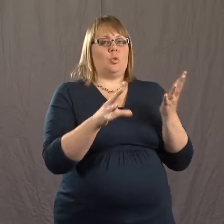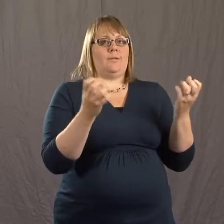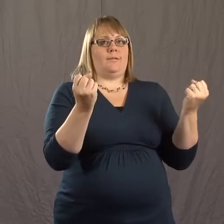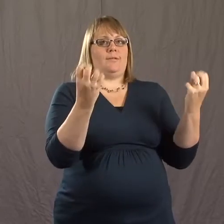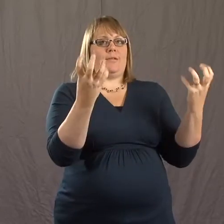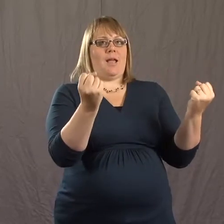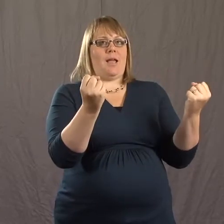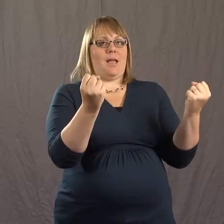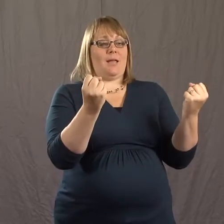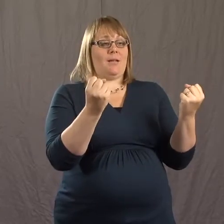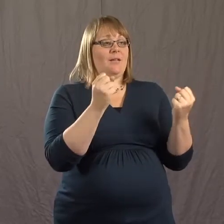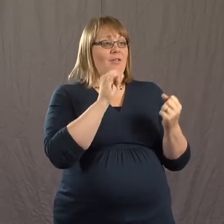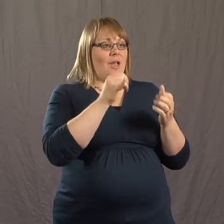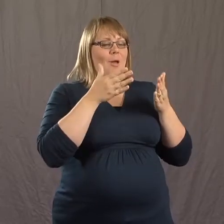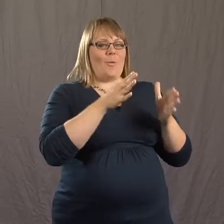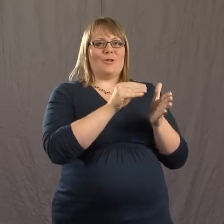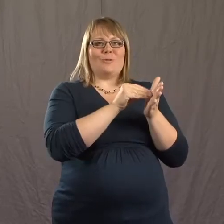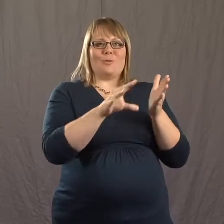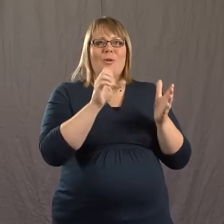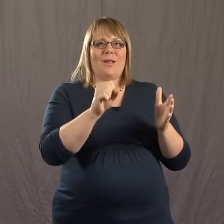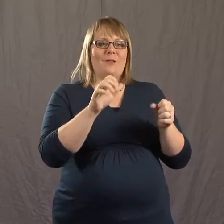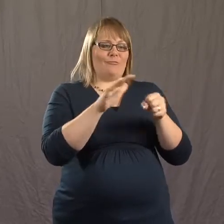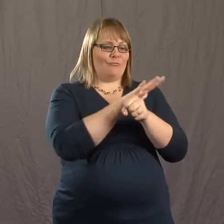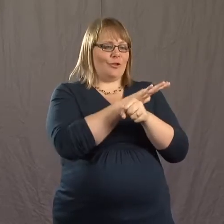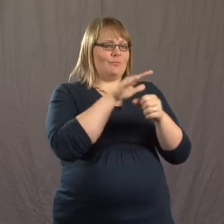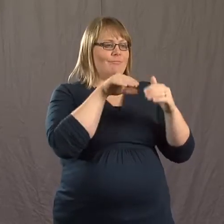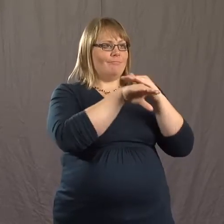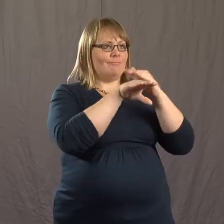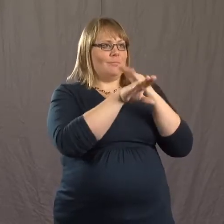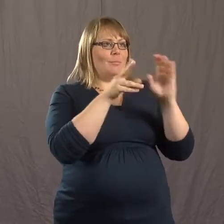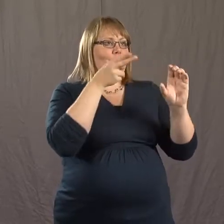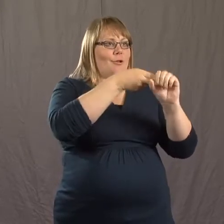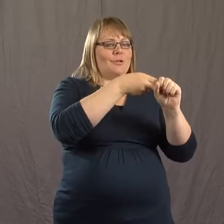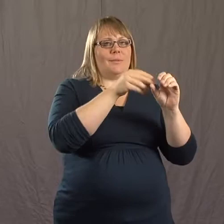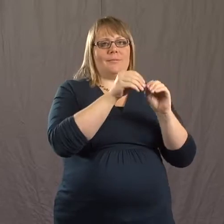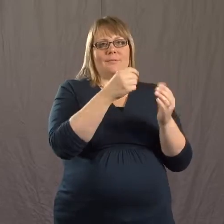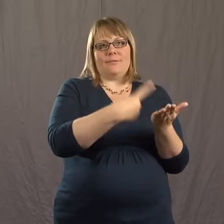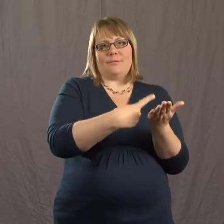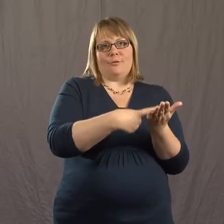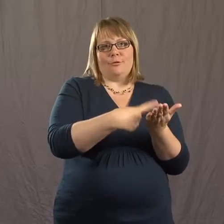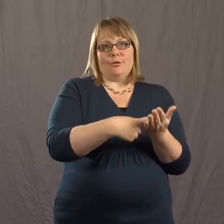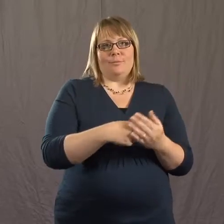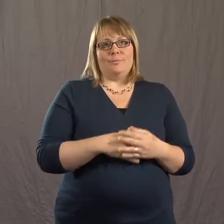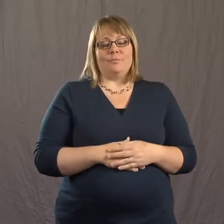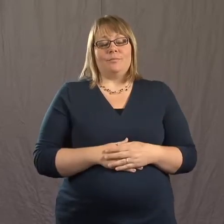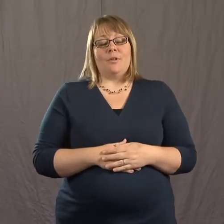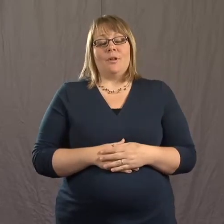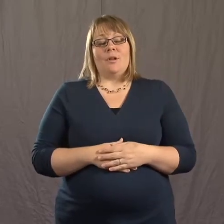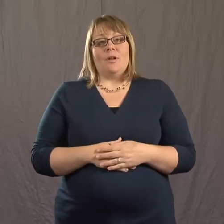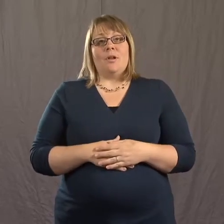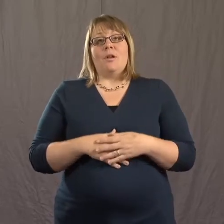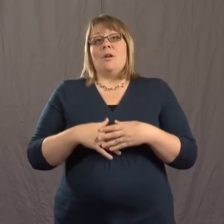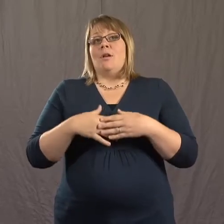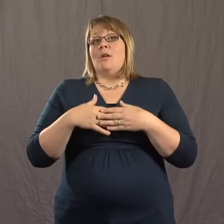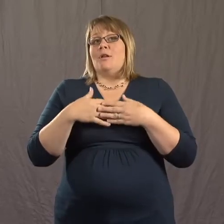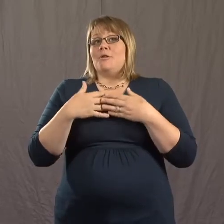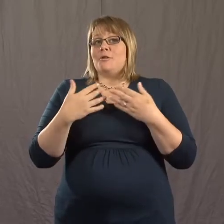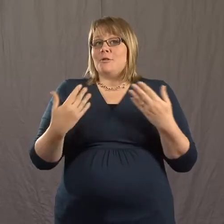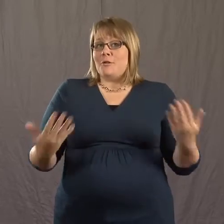is able to express in spoken English what the student is signing. That gives the student full access for participating